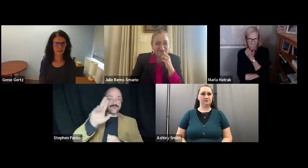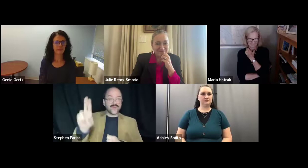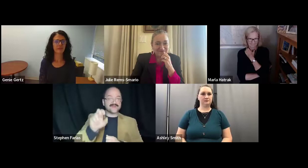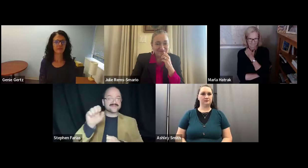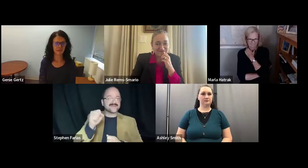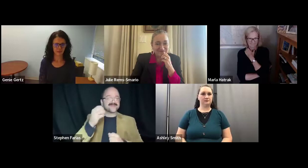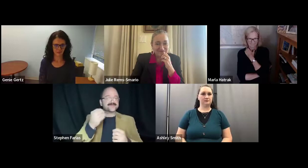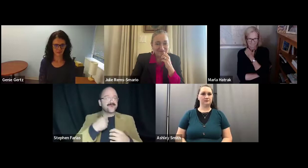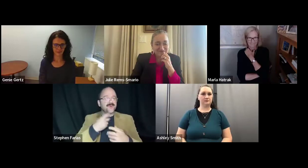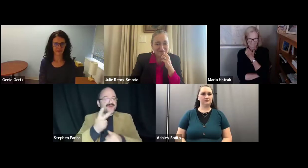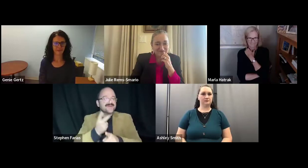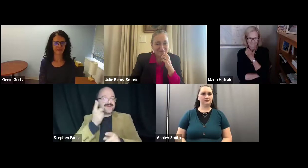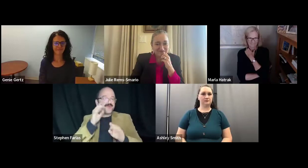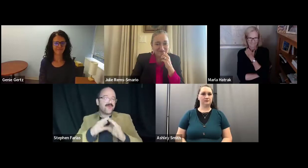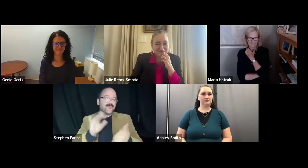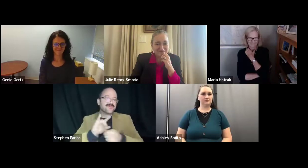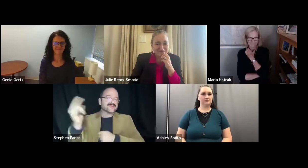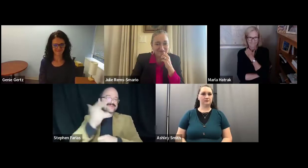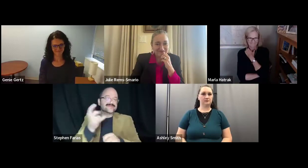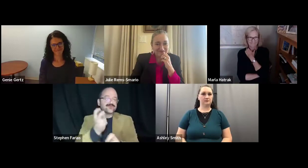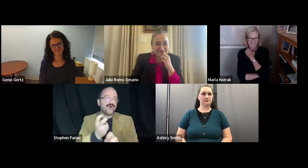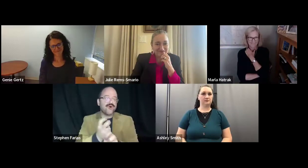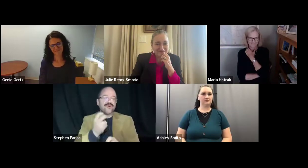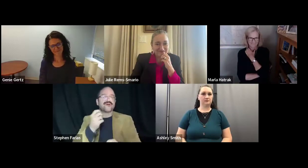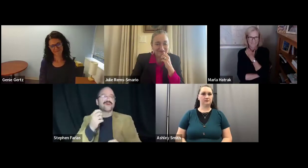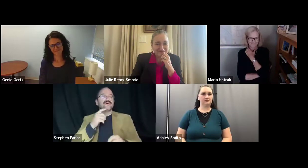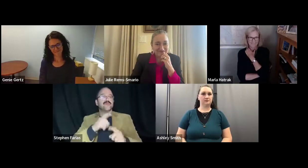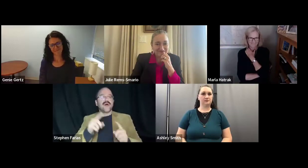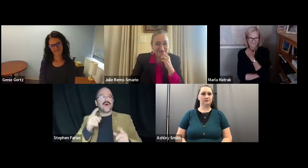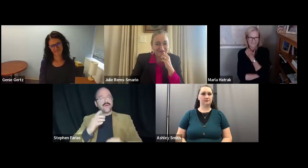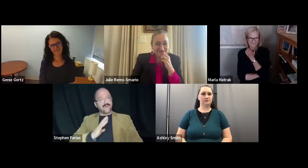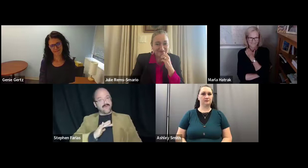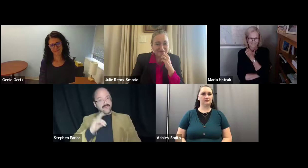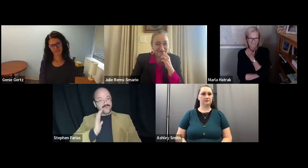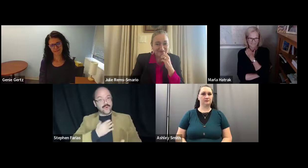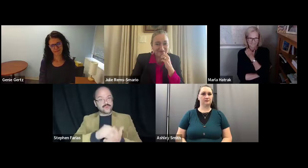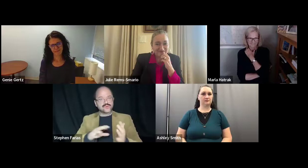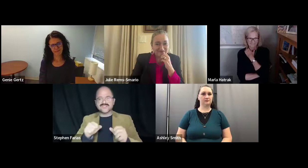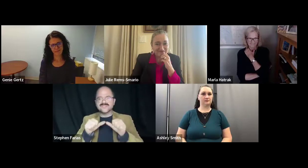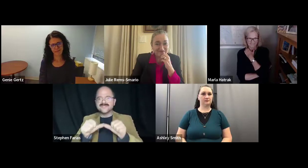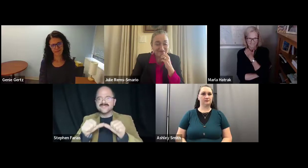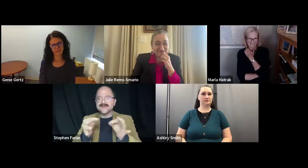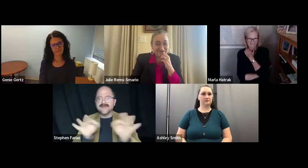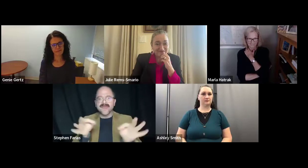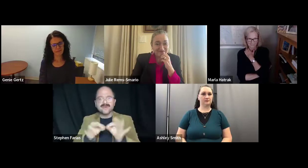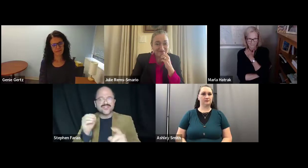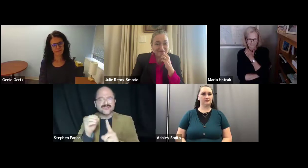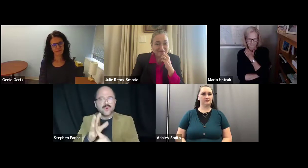Model Secondary School for the Deaf, we have students that are from all over the country. So having them fly home to spend time with family does prove to be a